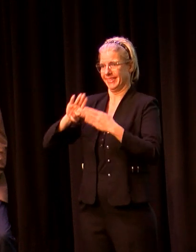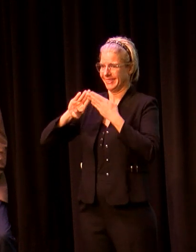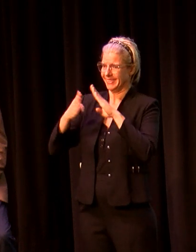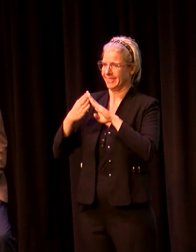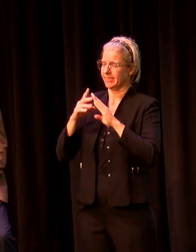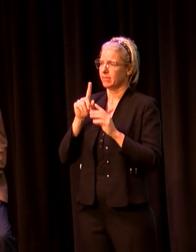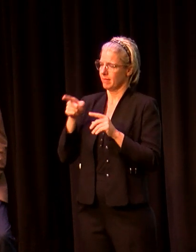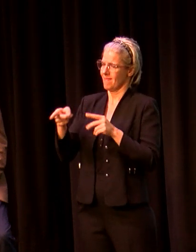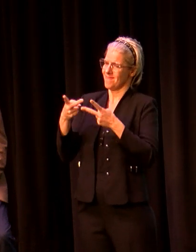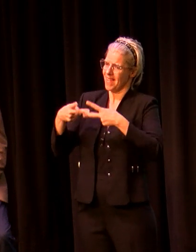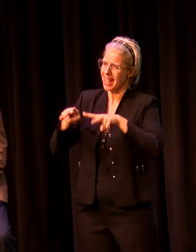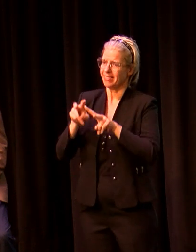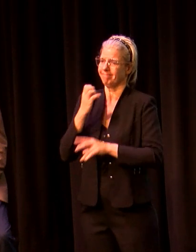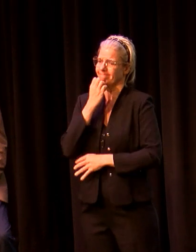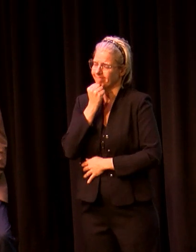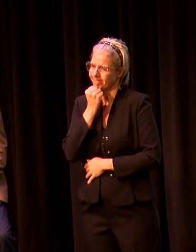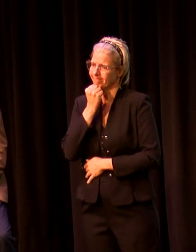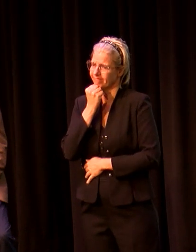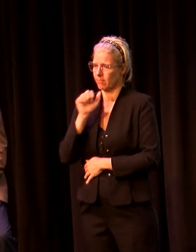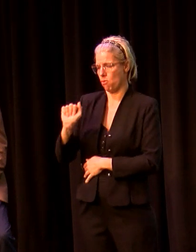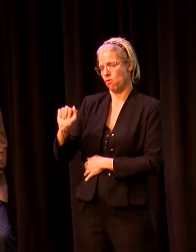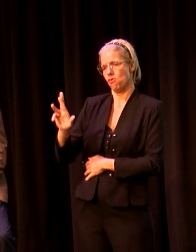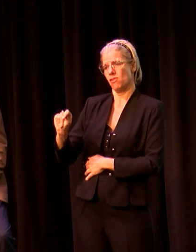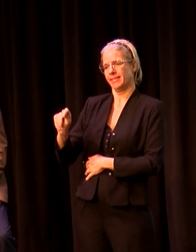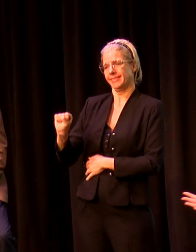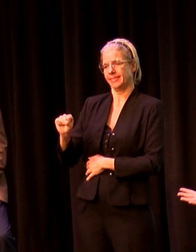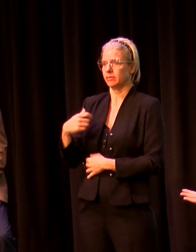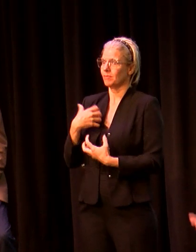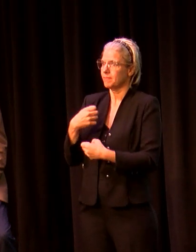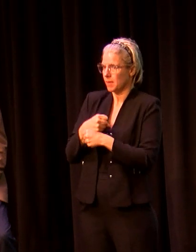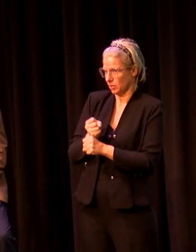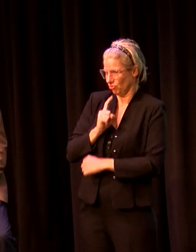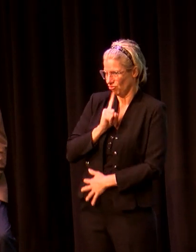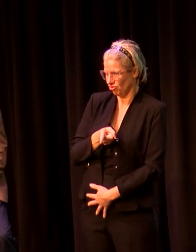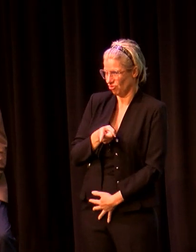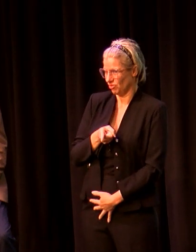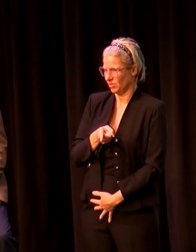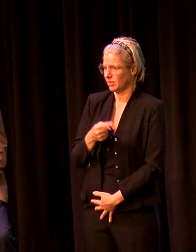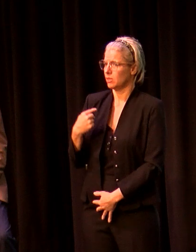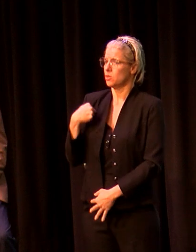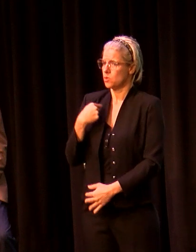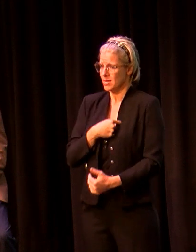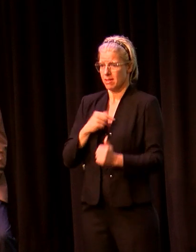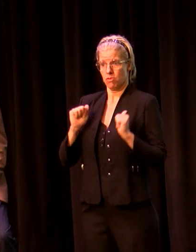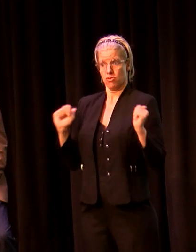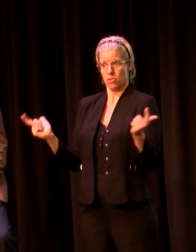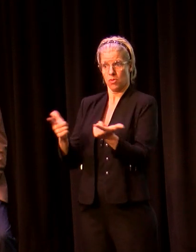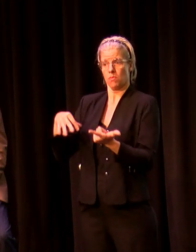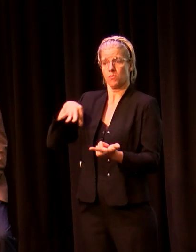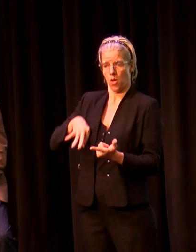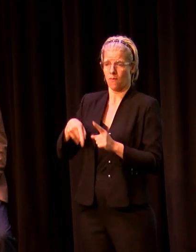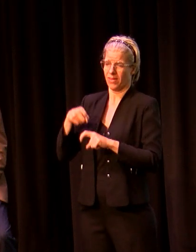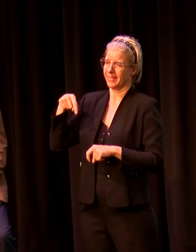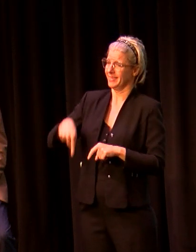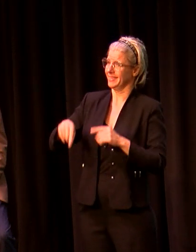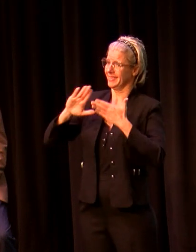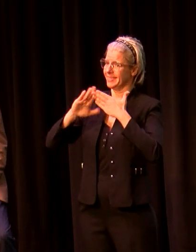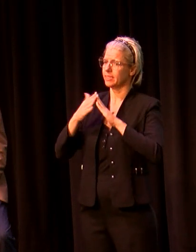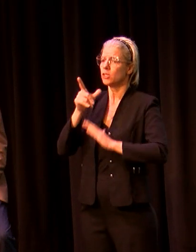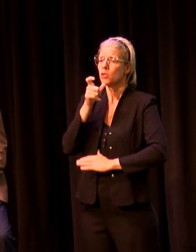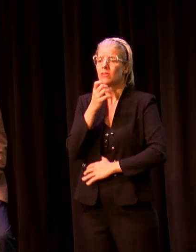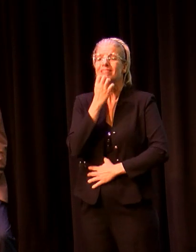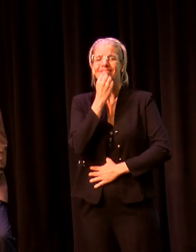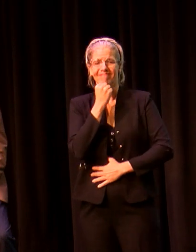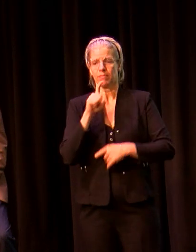arts. And so I need to make sure I say that we're all benefit from having a city that cares about nonprofits and the nonprofit arts.